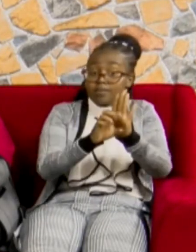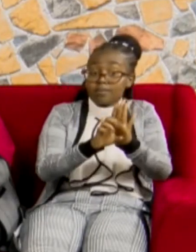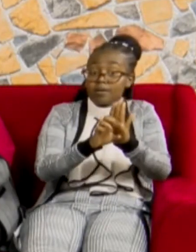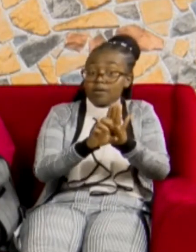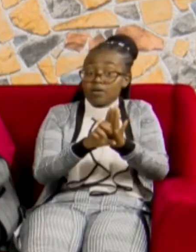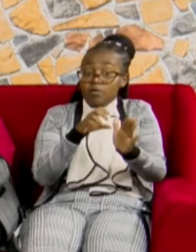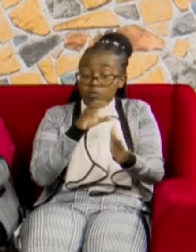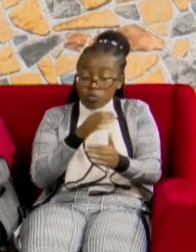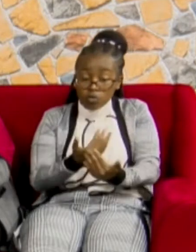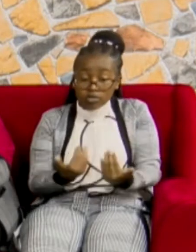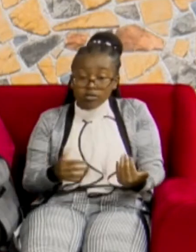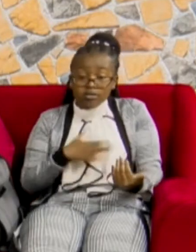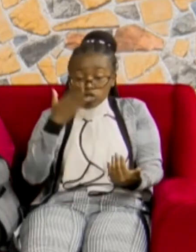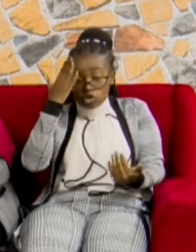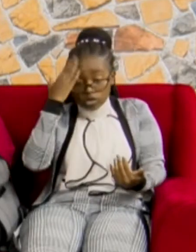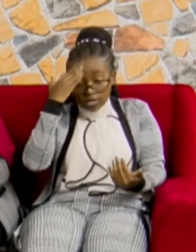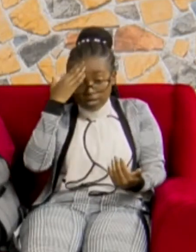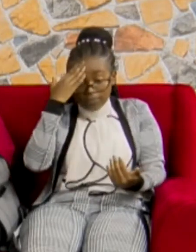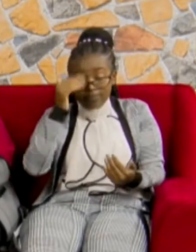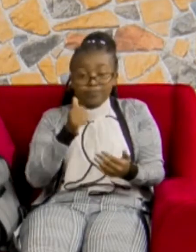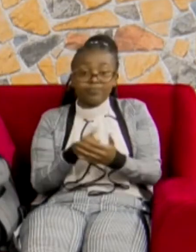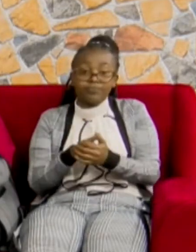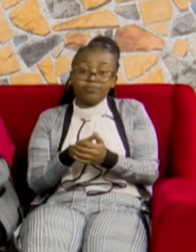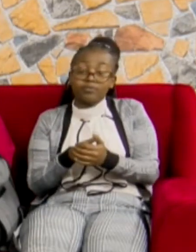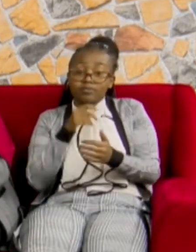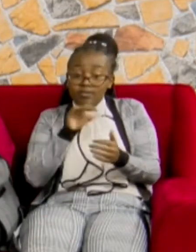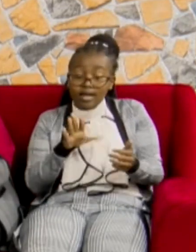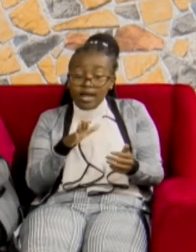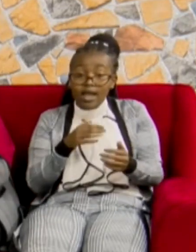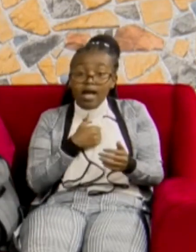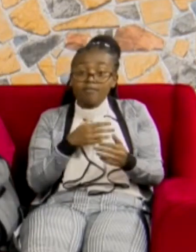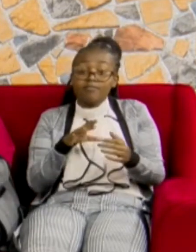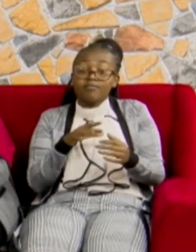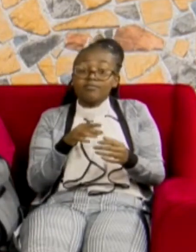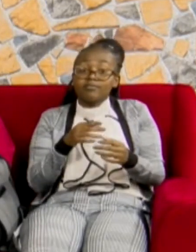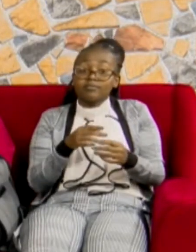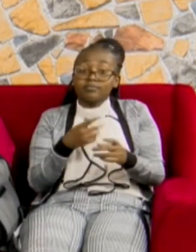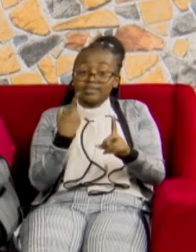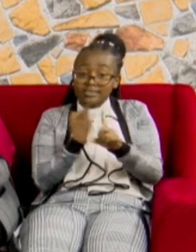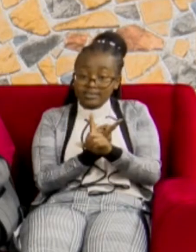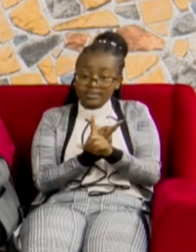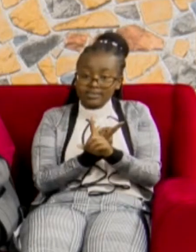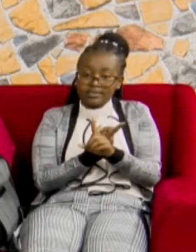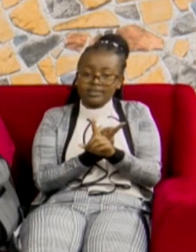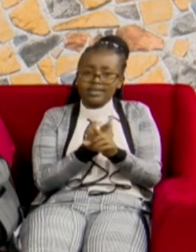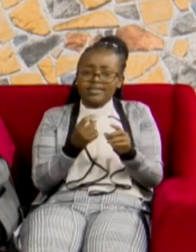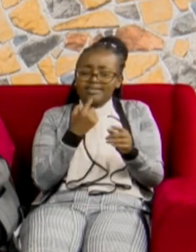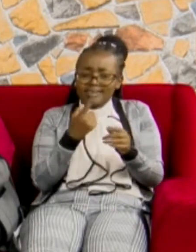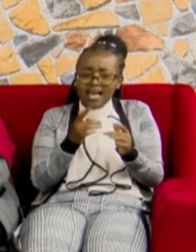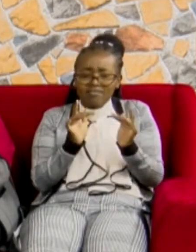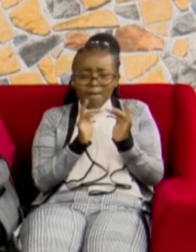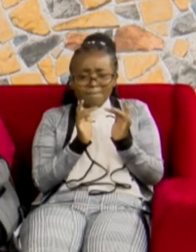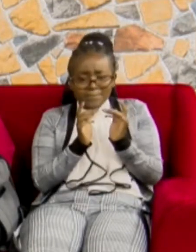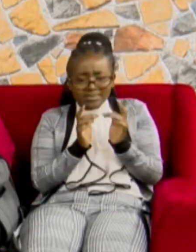always refer to my kids because that's all I know, that's my work, right? My son already has issues or difficulty expressing pain, like in terms of like, I